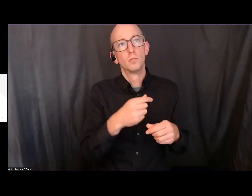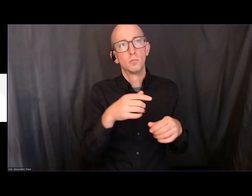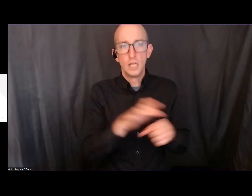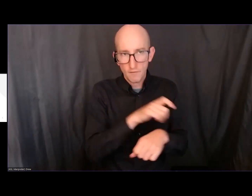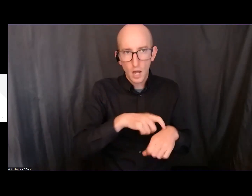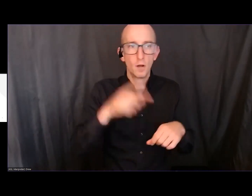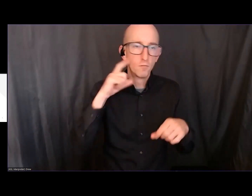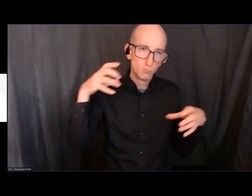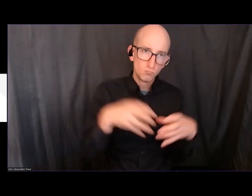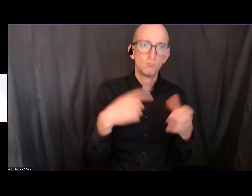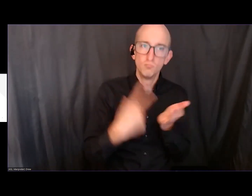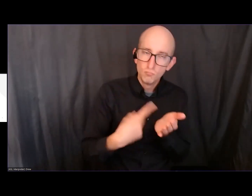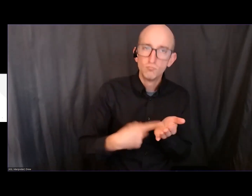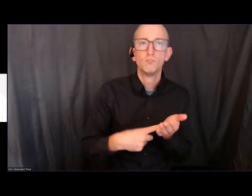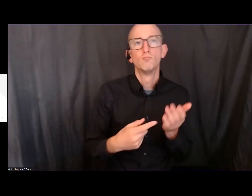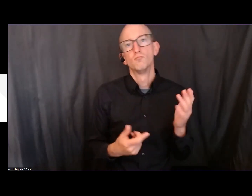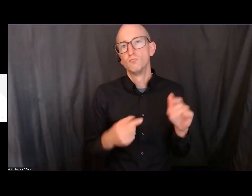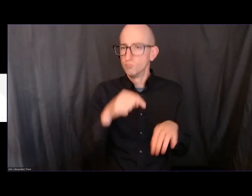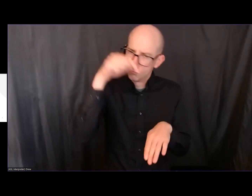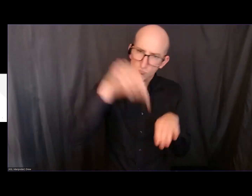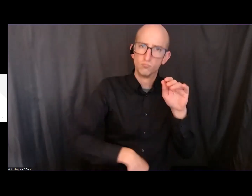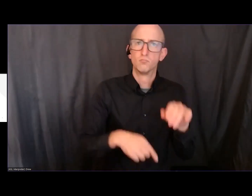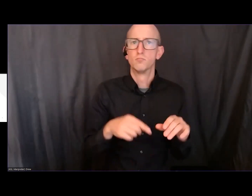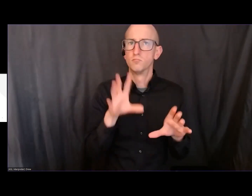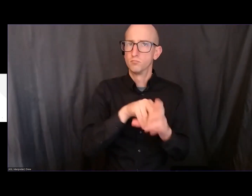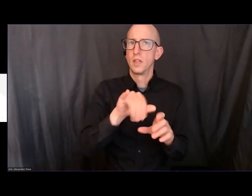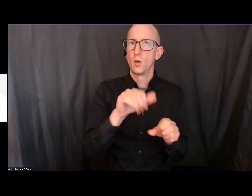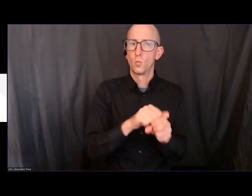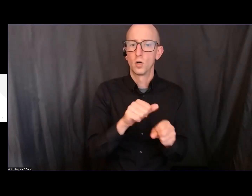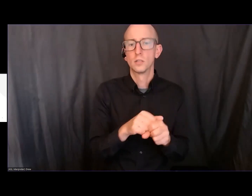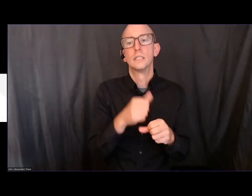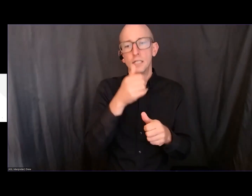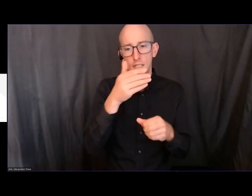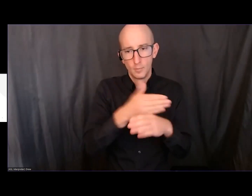and dig into the work in between meetings.